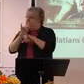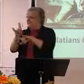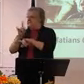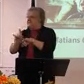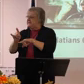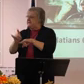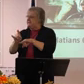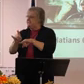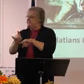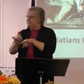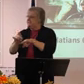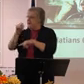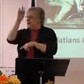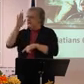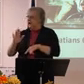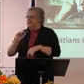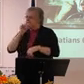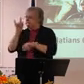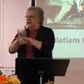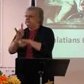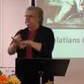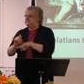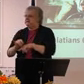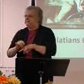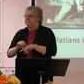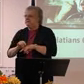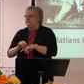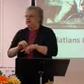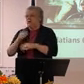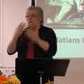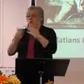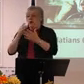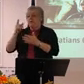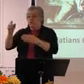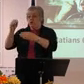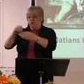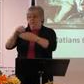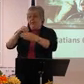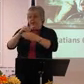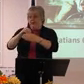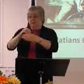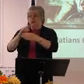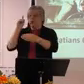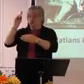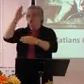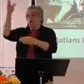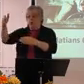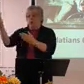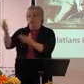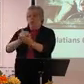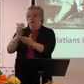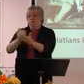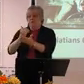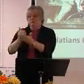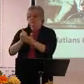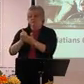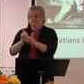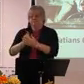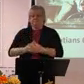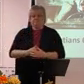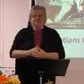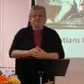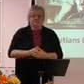deceived. God is not mocked. For whatever a man sows, he also will